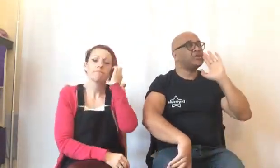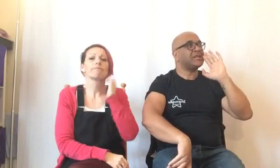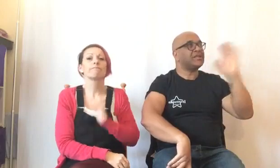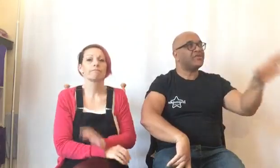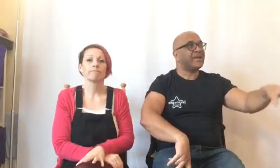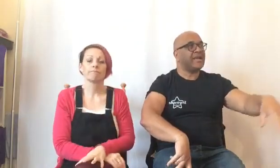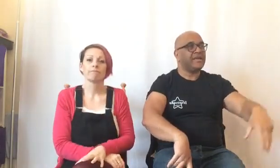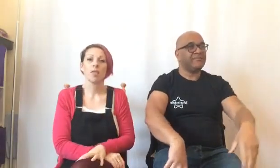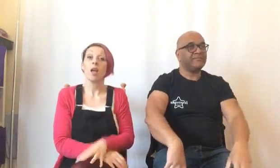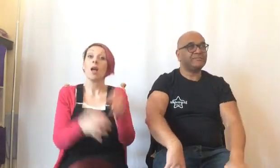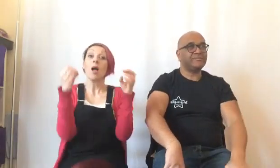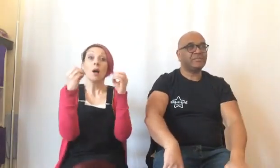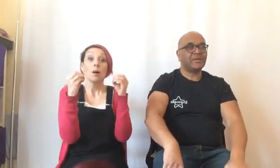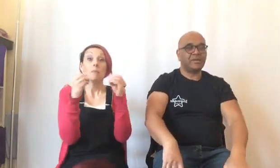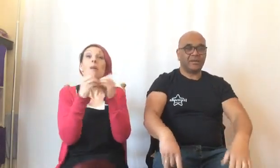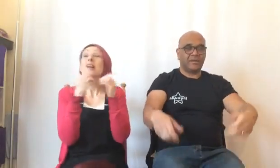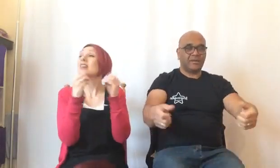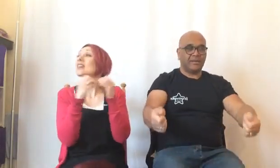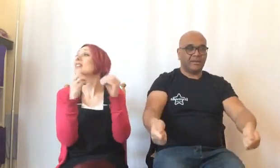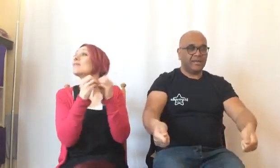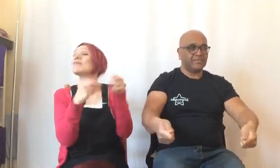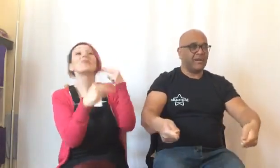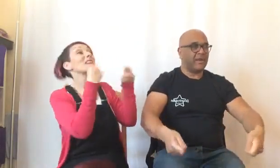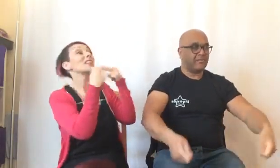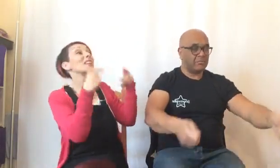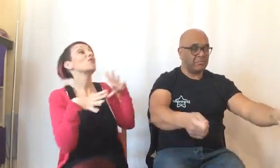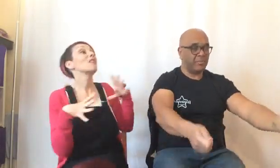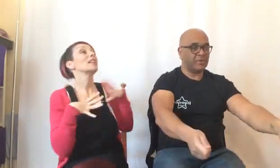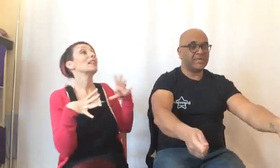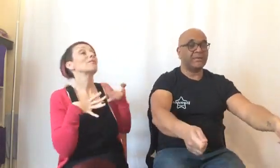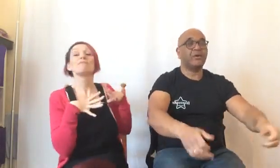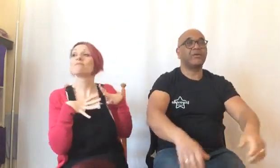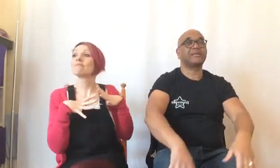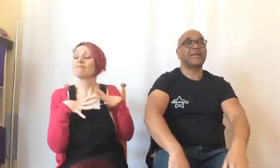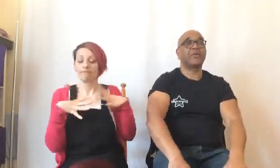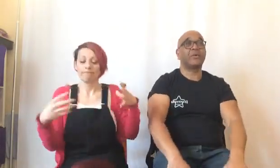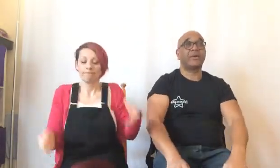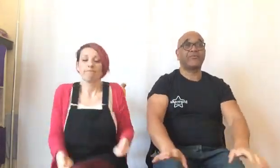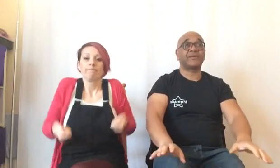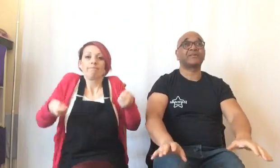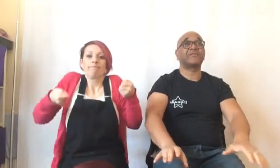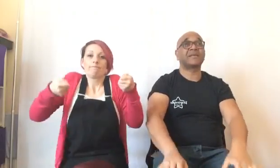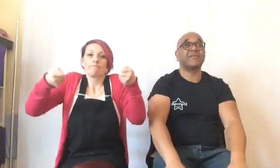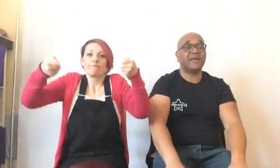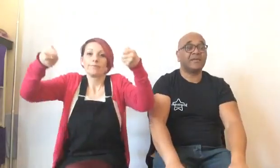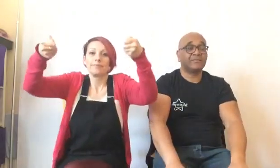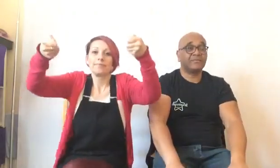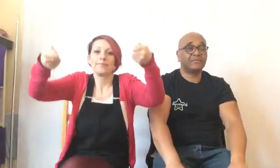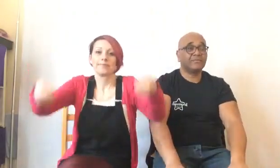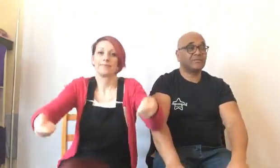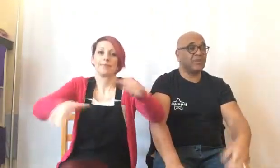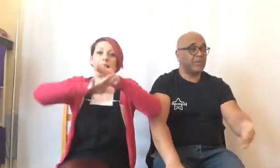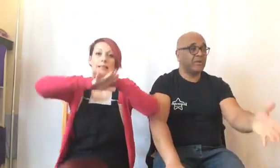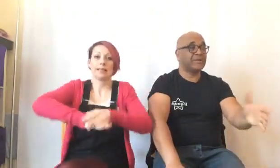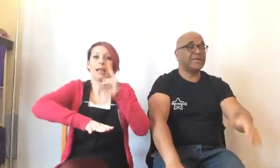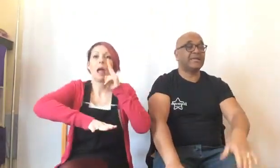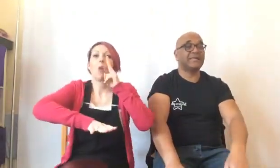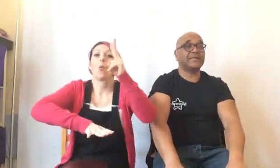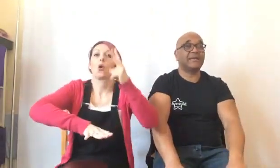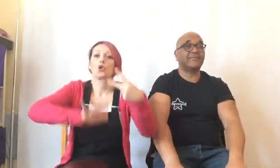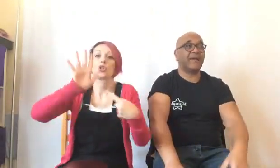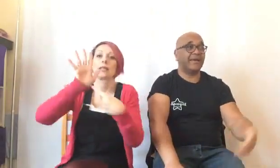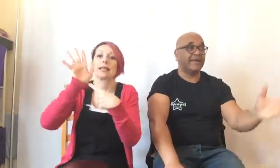"Bernard, your dinner's ready." His mother puts it on a table in front of the TV so Bernard